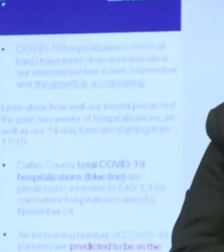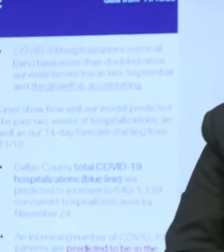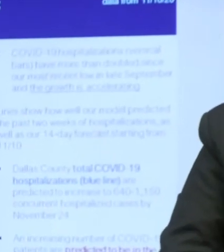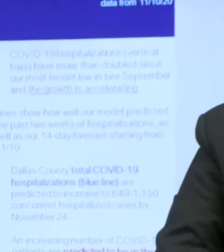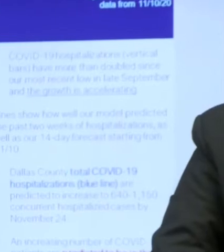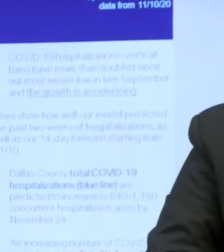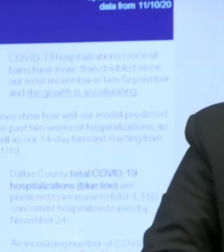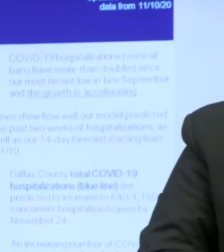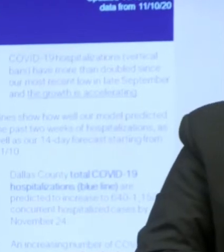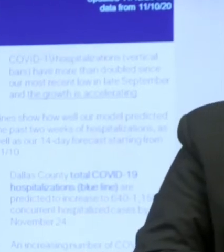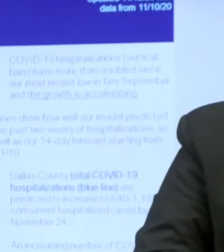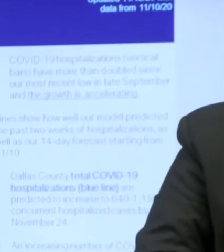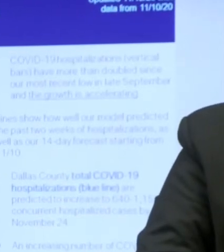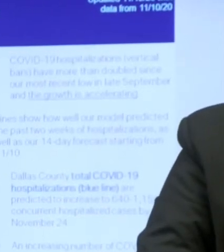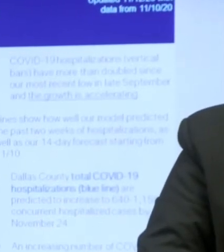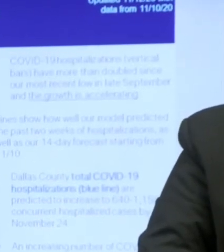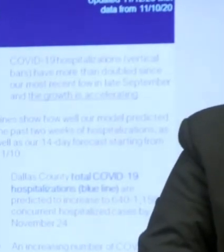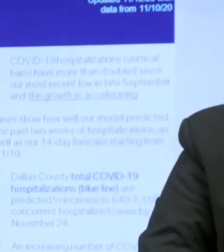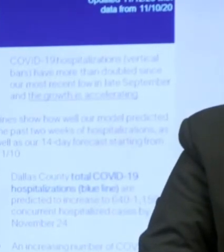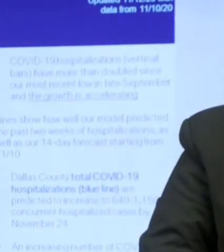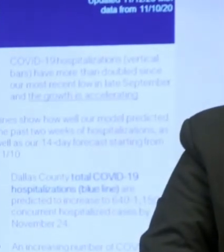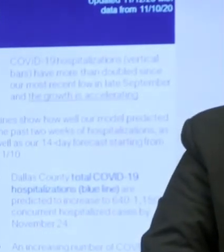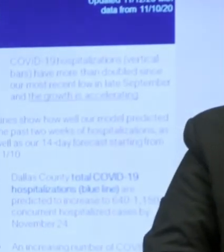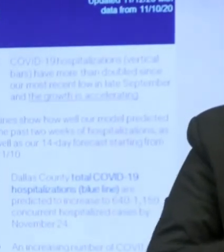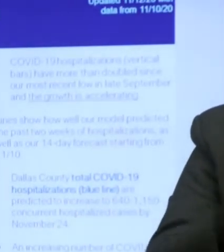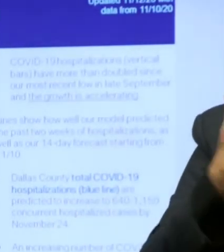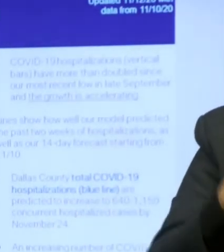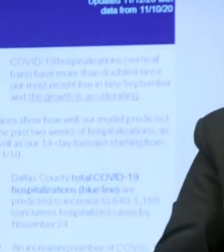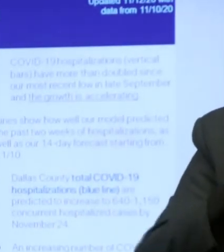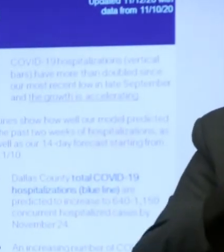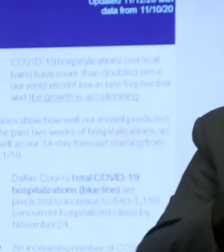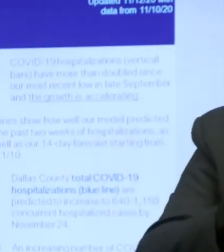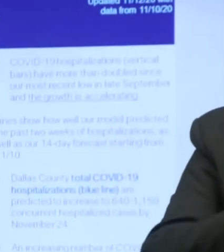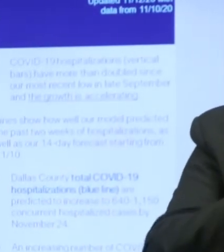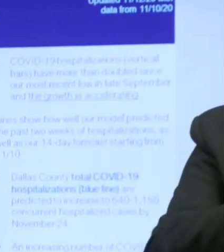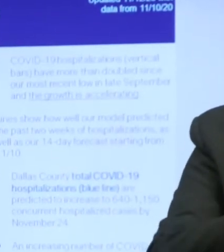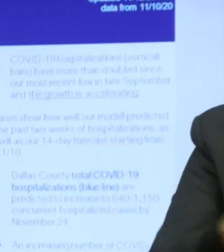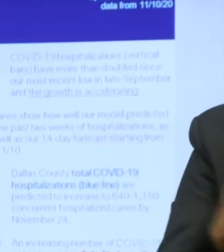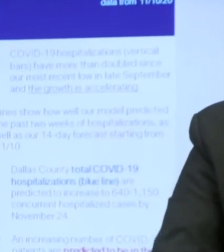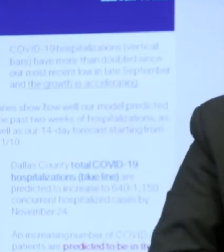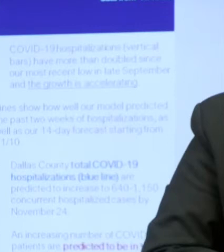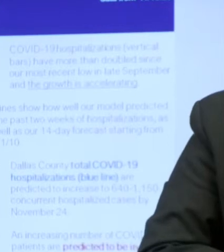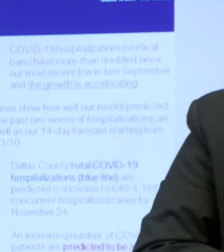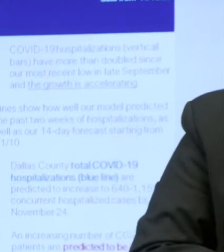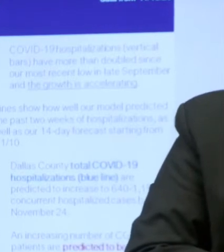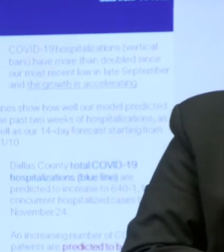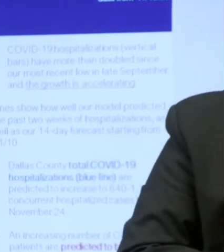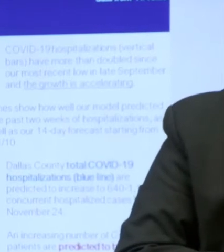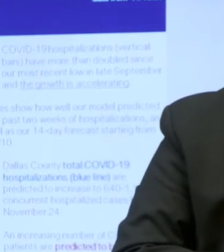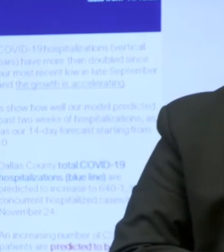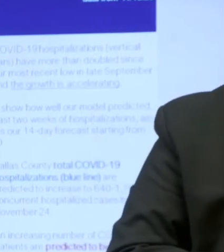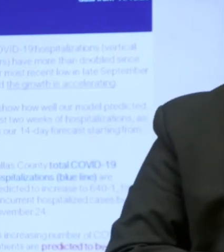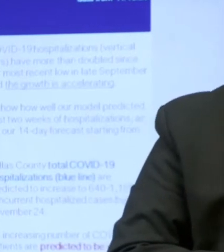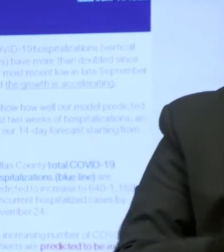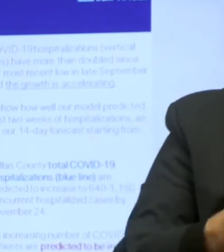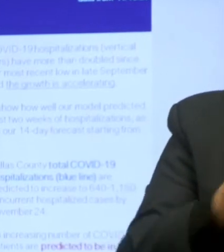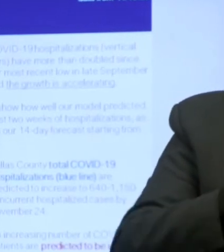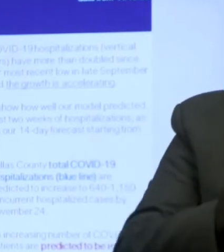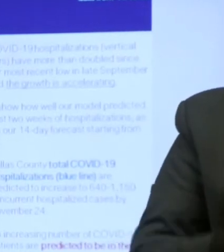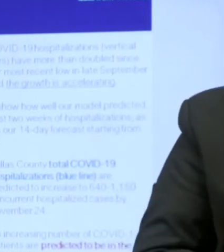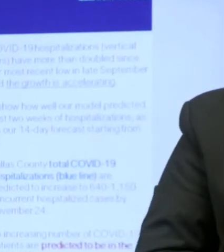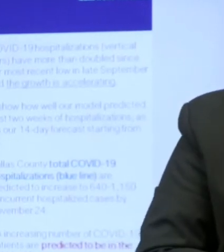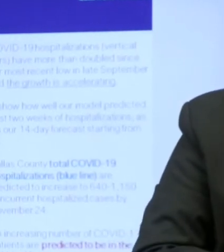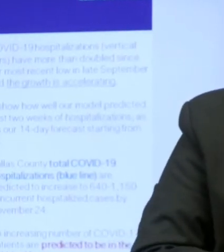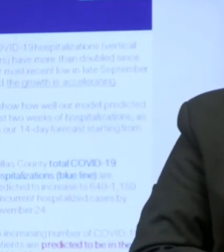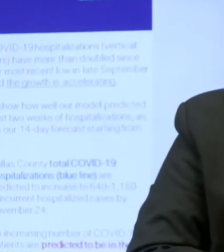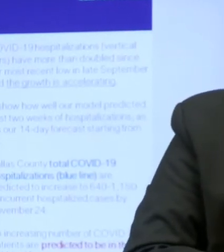well, actually, we'll take a quick look at. Well, maybe we can come back to this slide. Let's go to our. Or I tell you what, let's talk about this slide real quickly. This shows